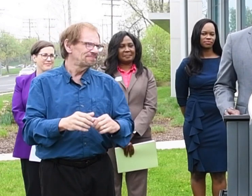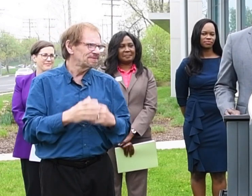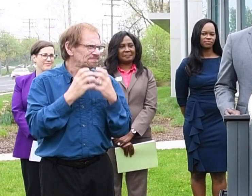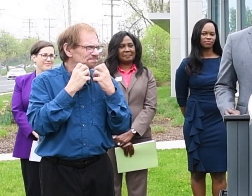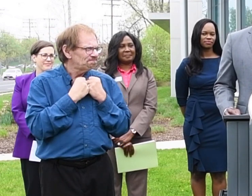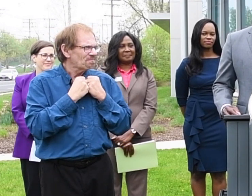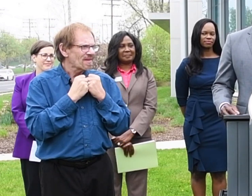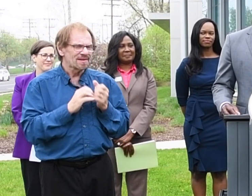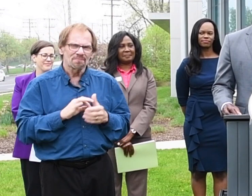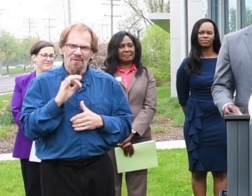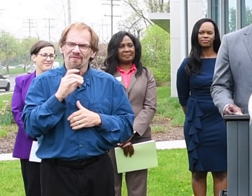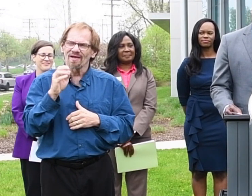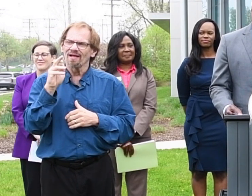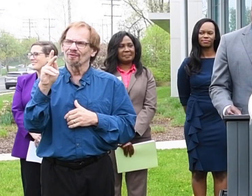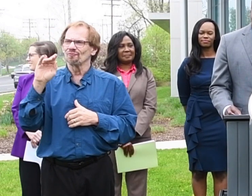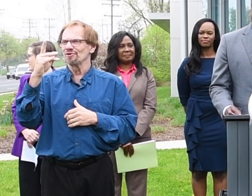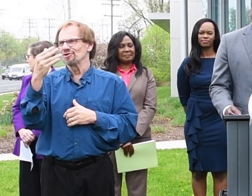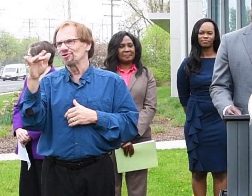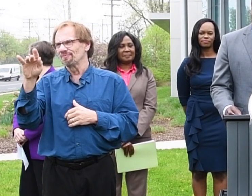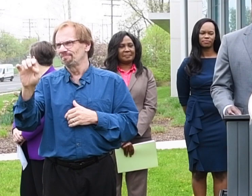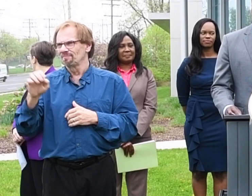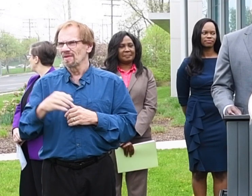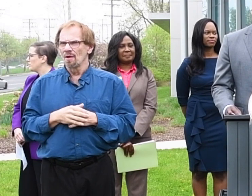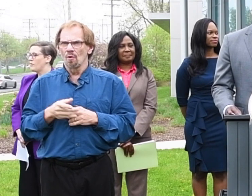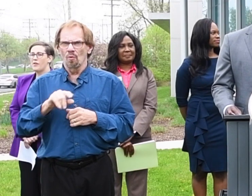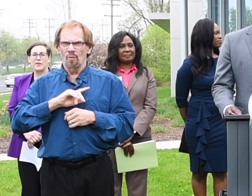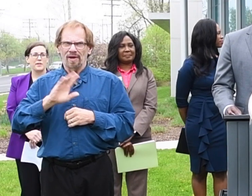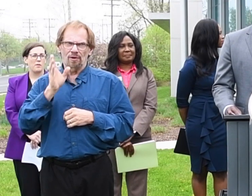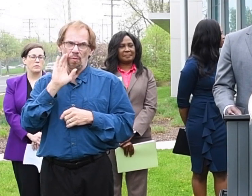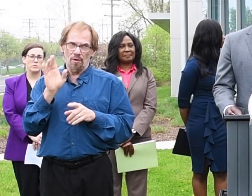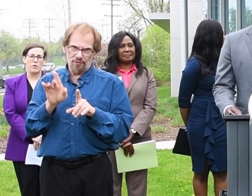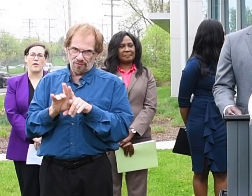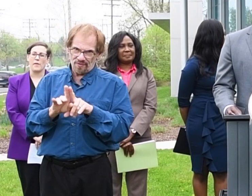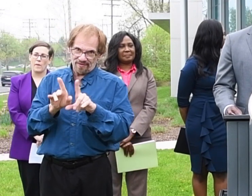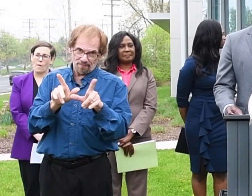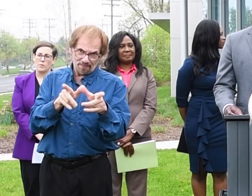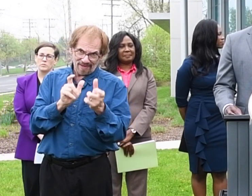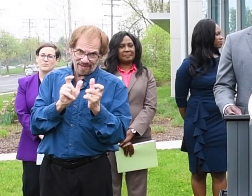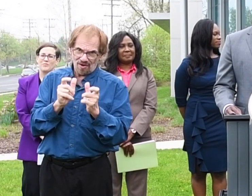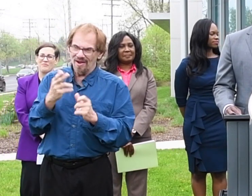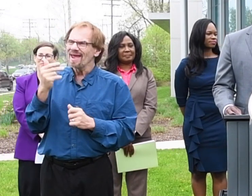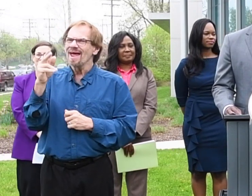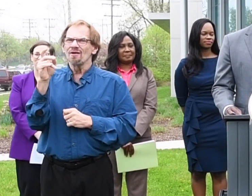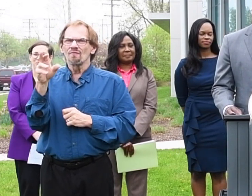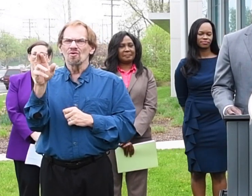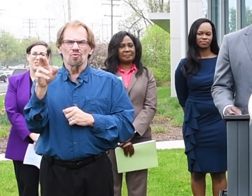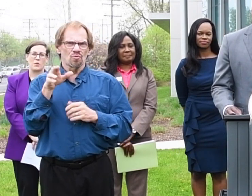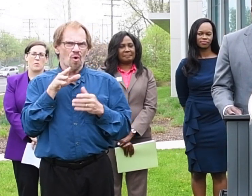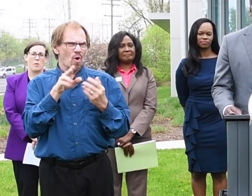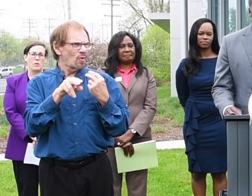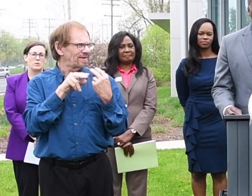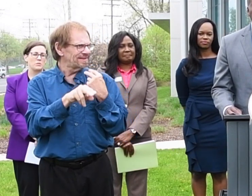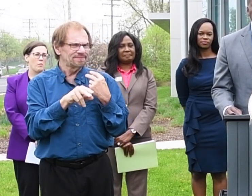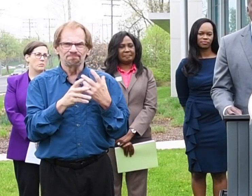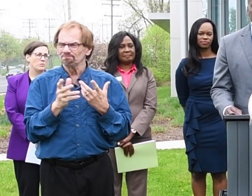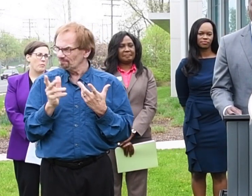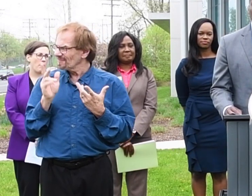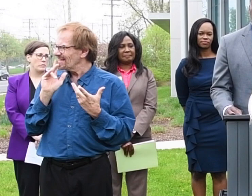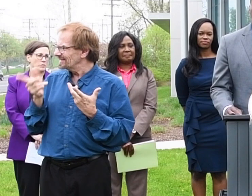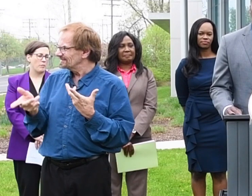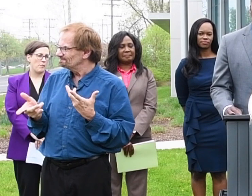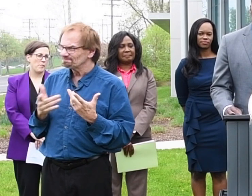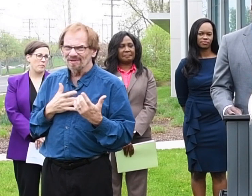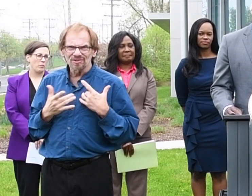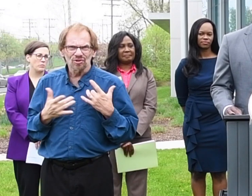Finally, we know that speeding along Hanover Road is a significant concern. I share that